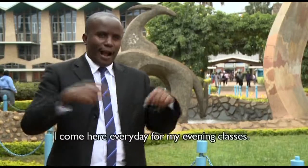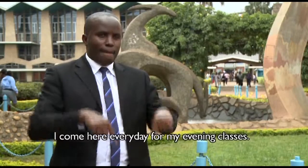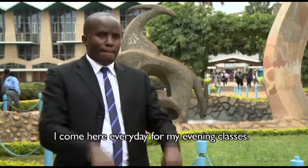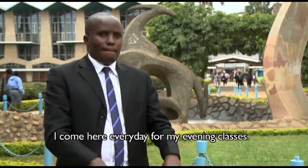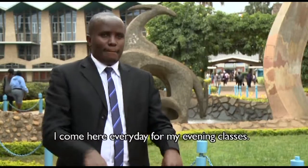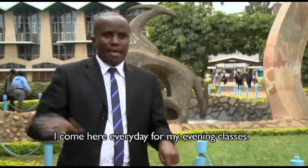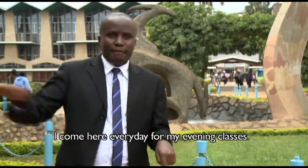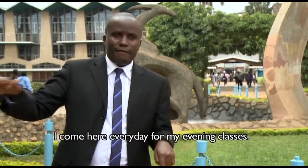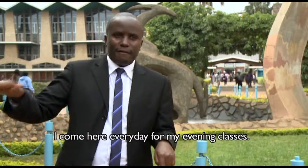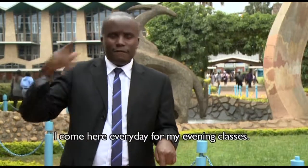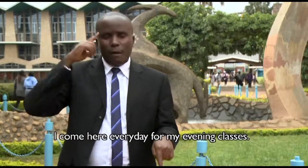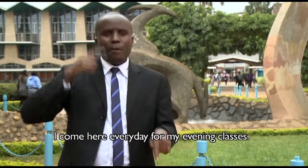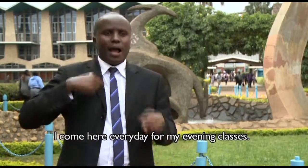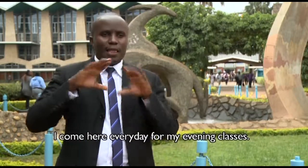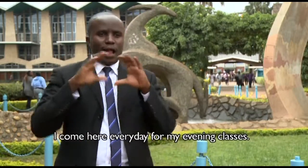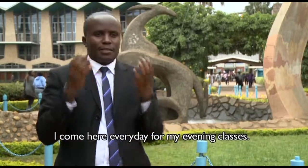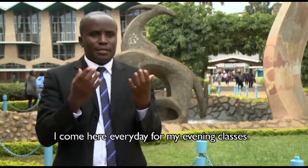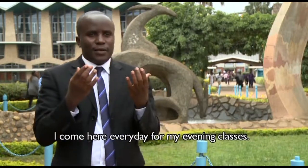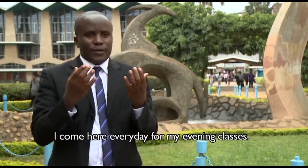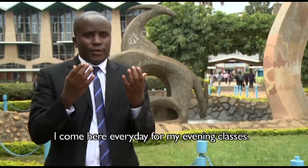I come here every day for my evening classes.